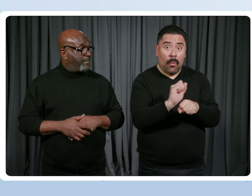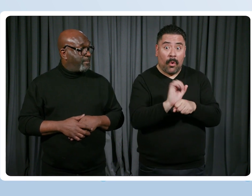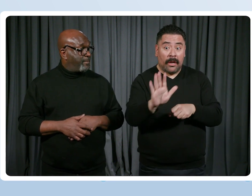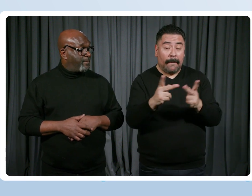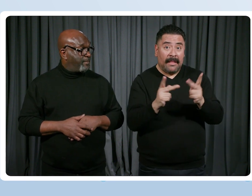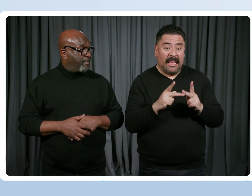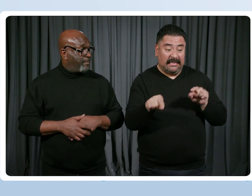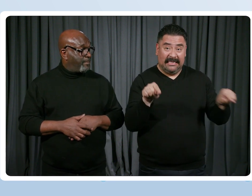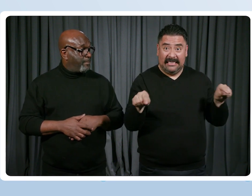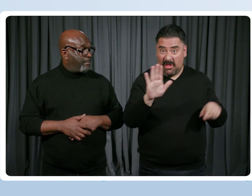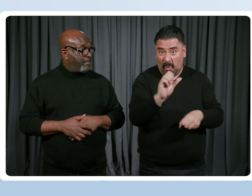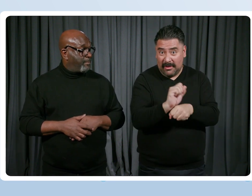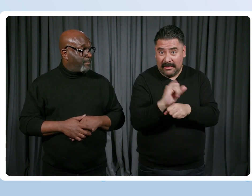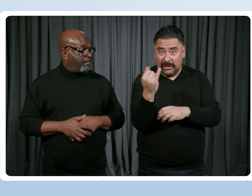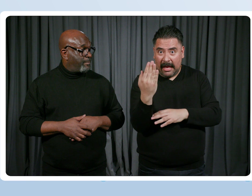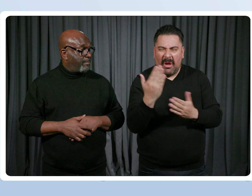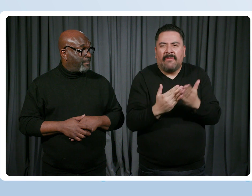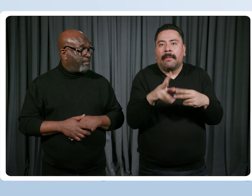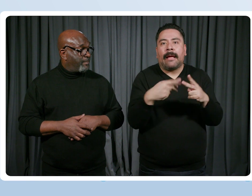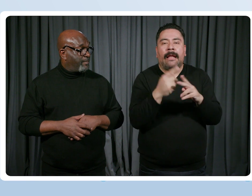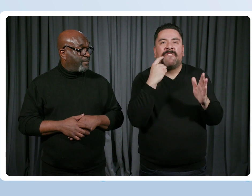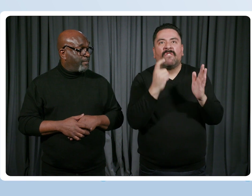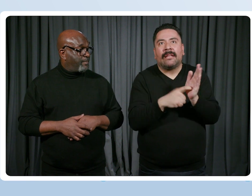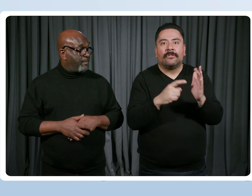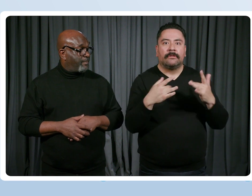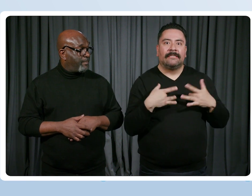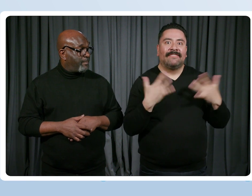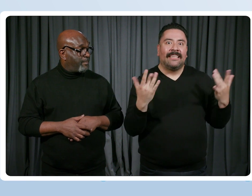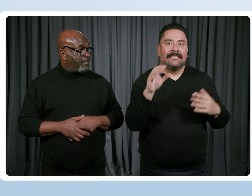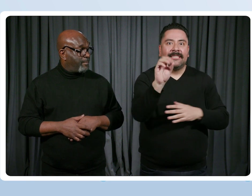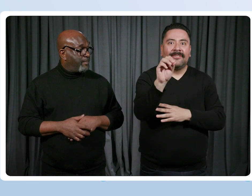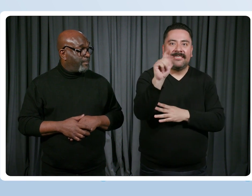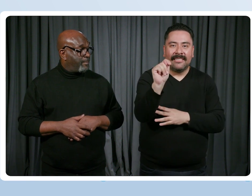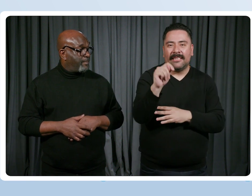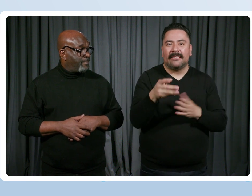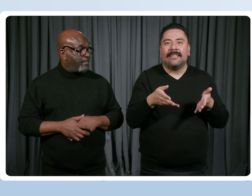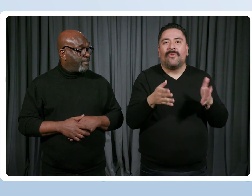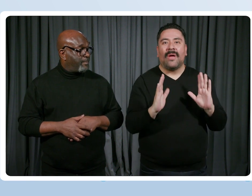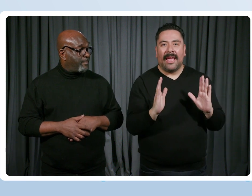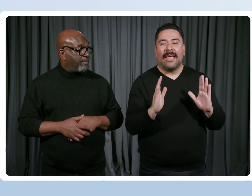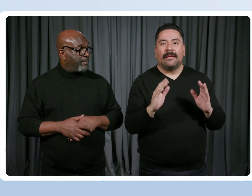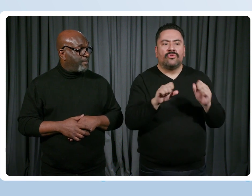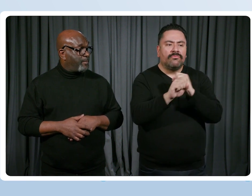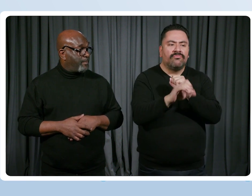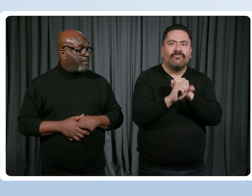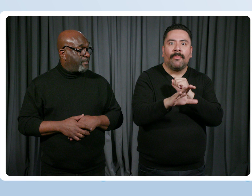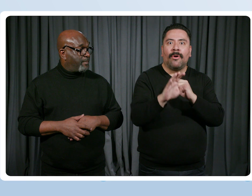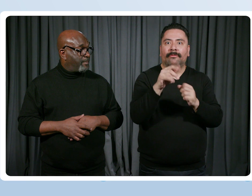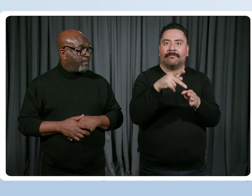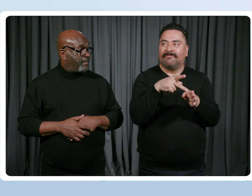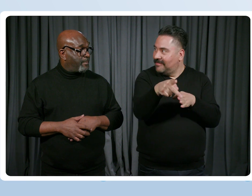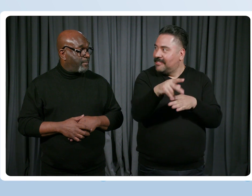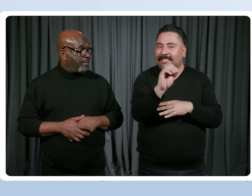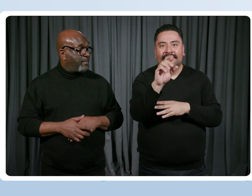workplaces, they'll just have some kind of recognition event of occupational therapy. It's a way to promote the profession